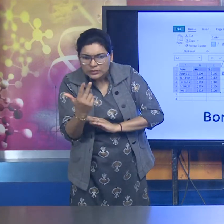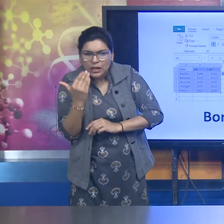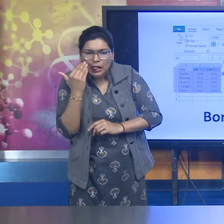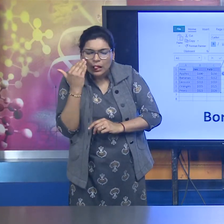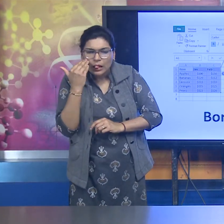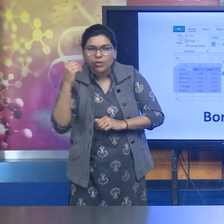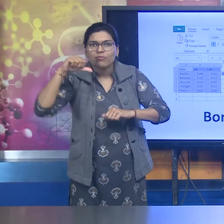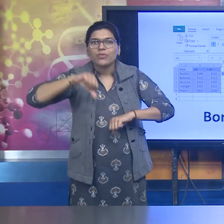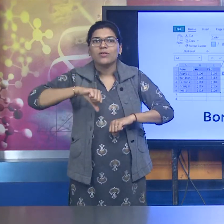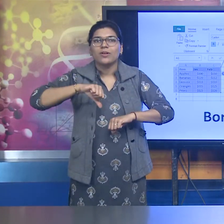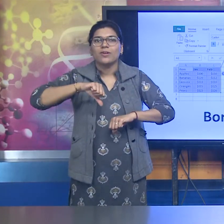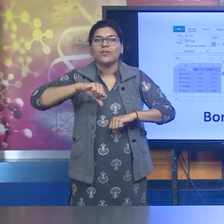file